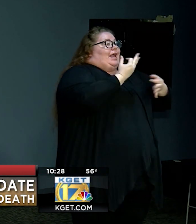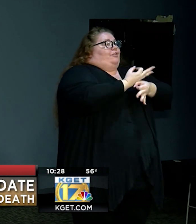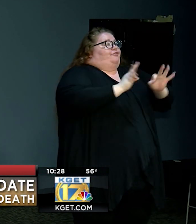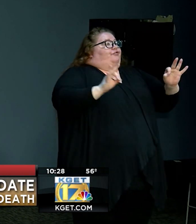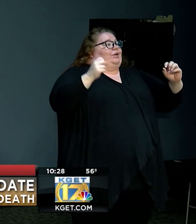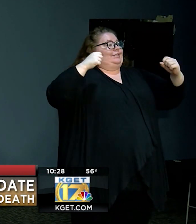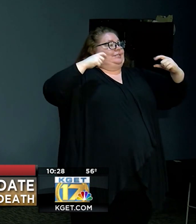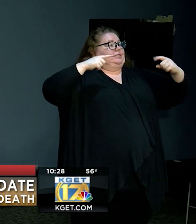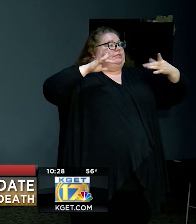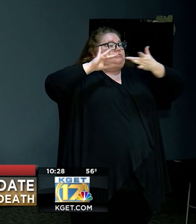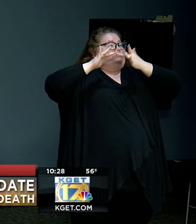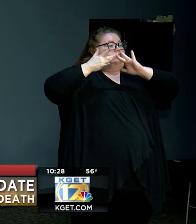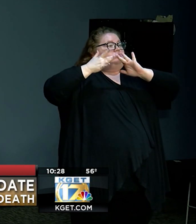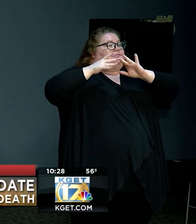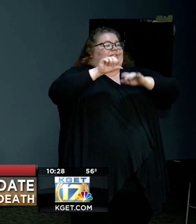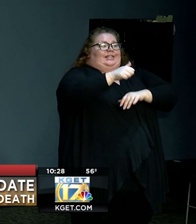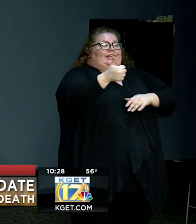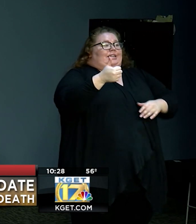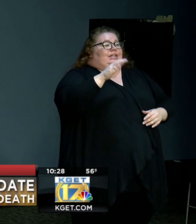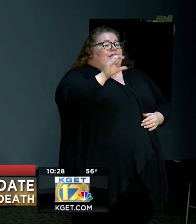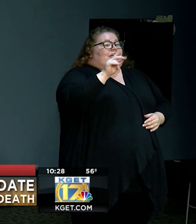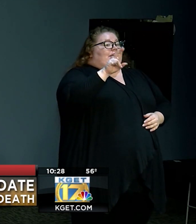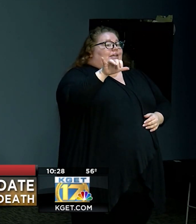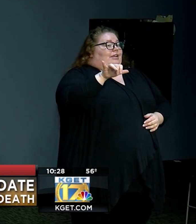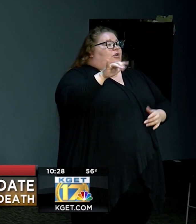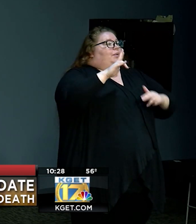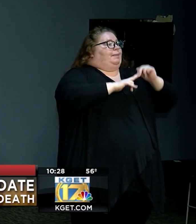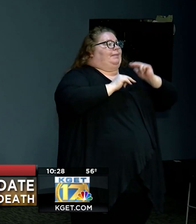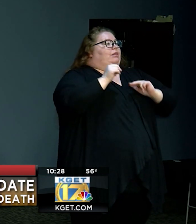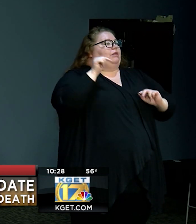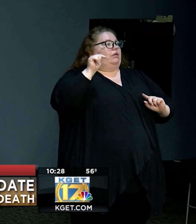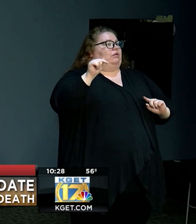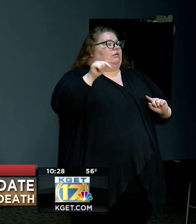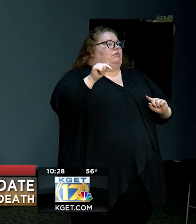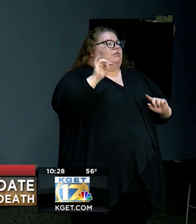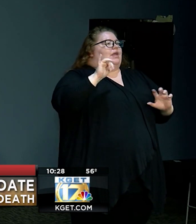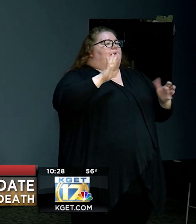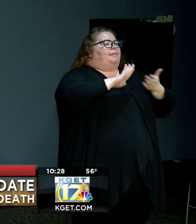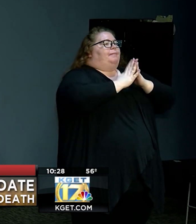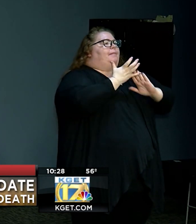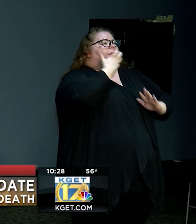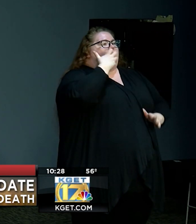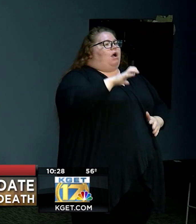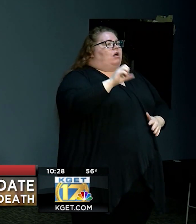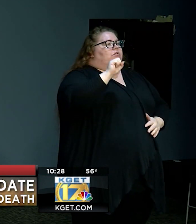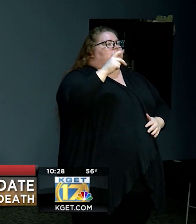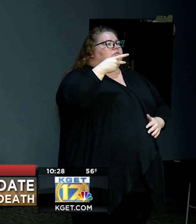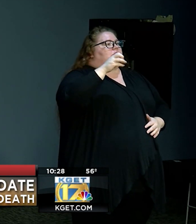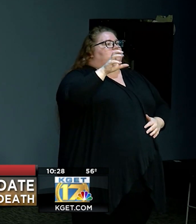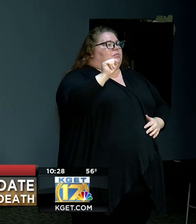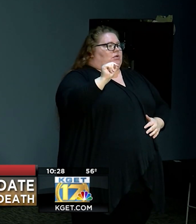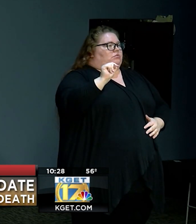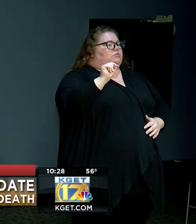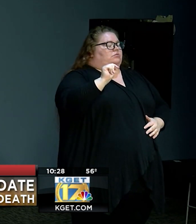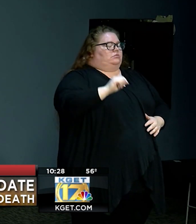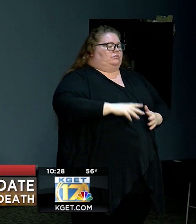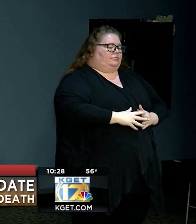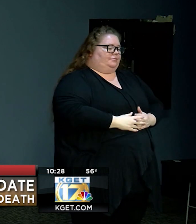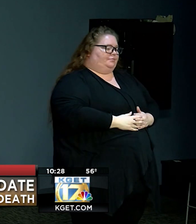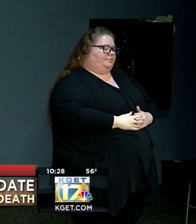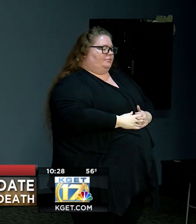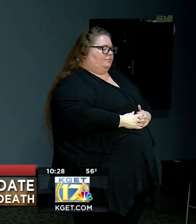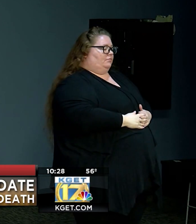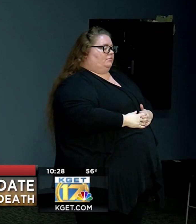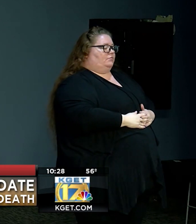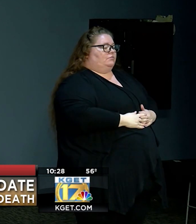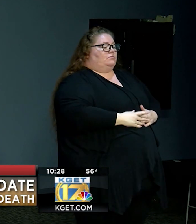county building that is in your community, think of that as a hotspot. We continue to assist other organizations in